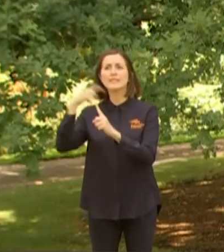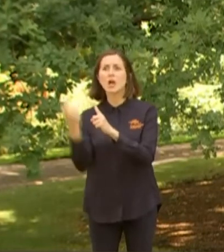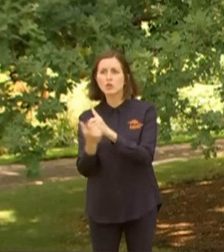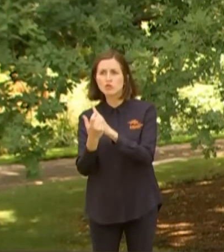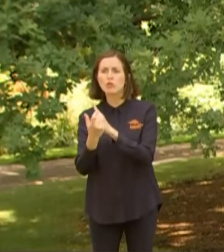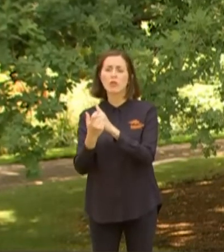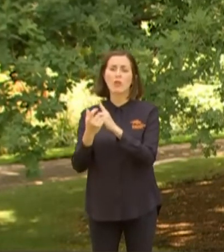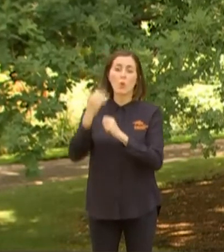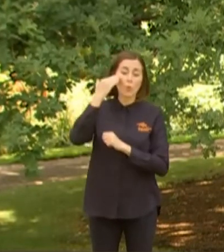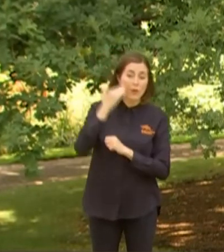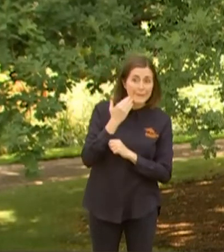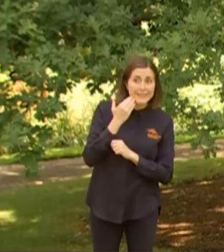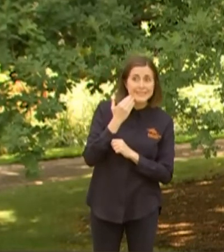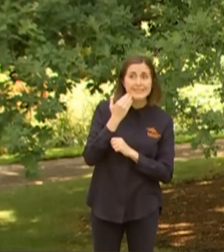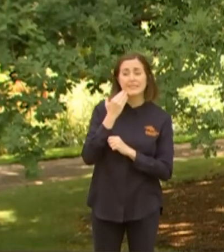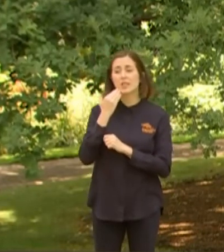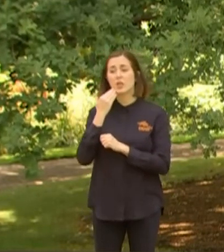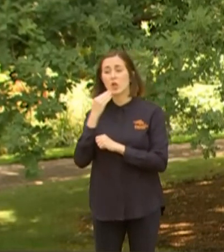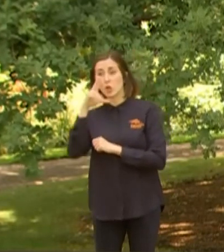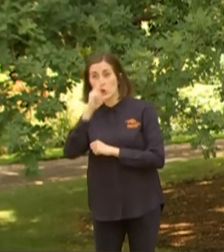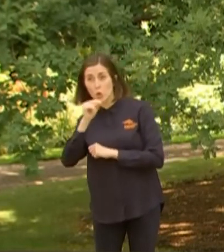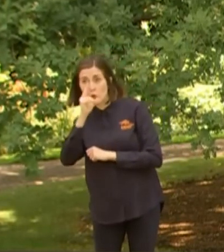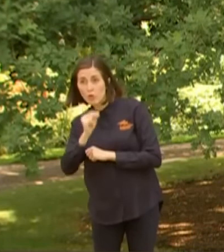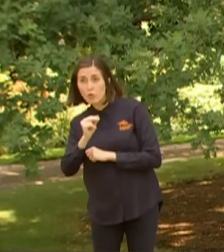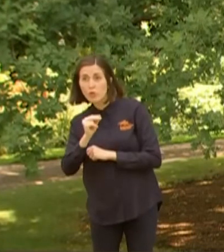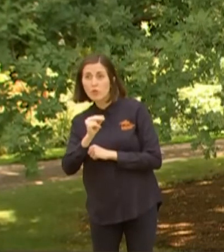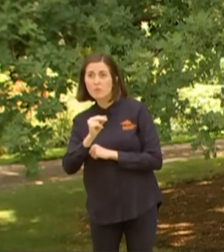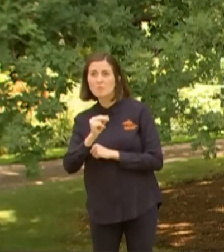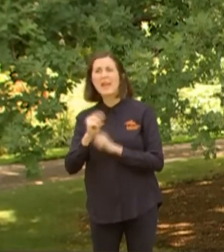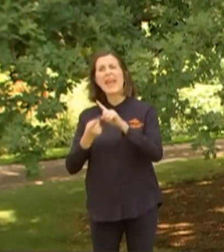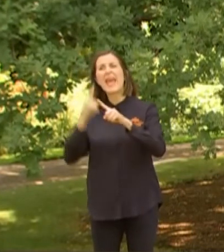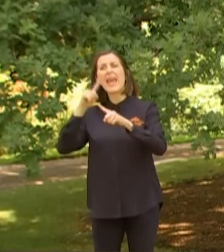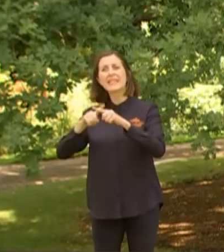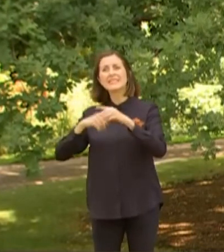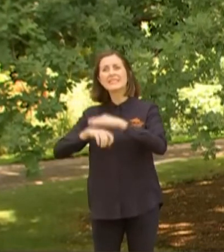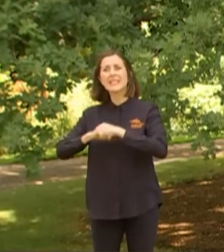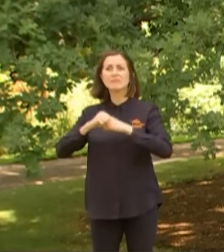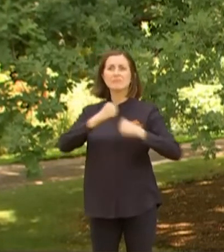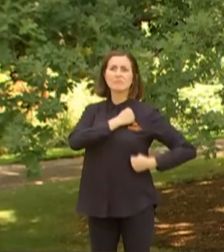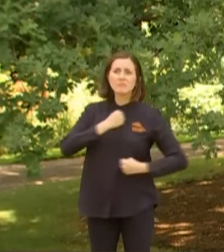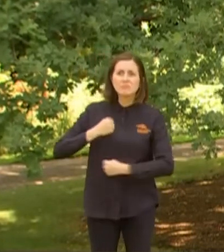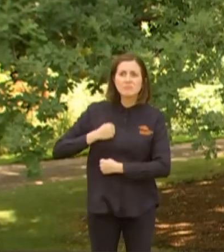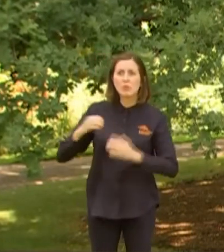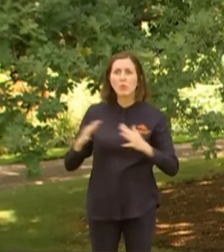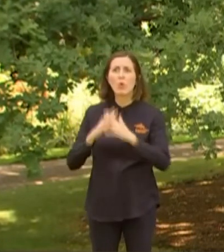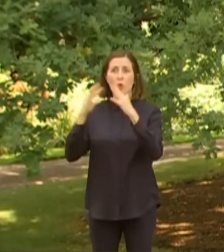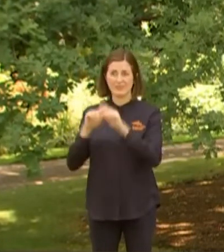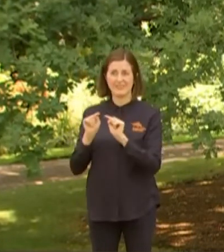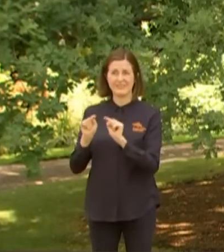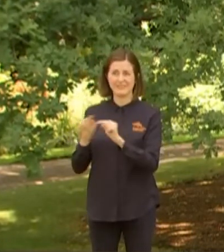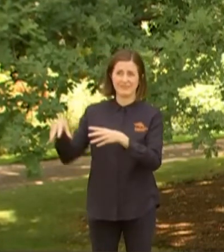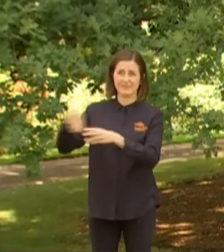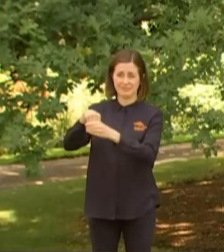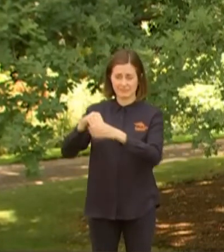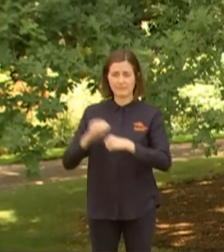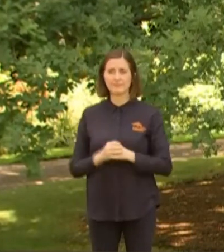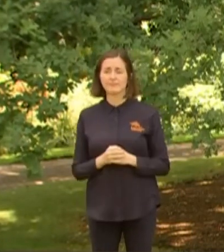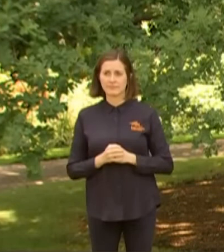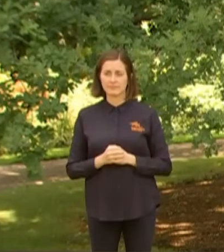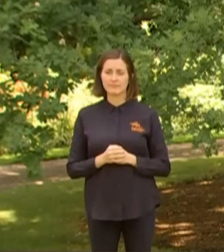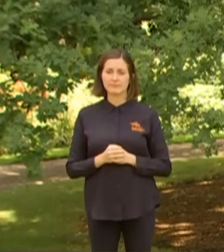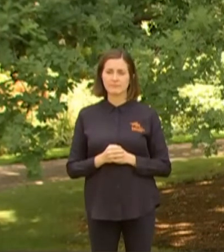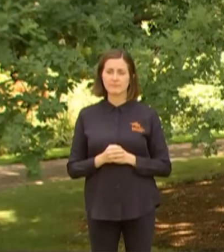Women, Youth and Veterans. Aboriginal Affairs and Treaty will remain part of the Department of Premier